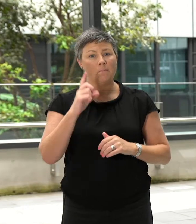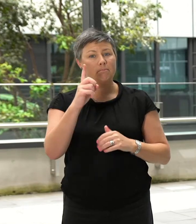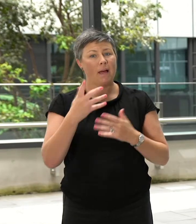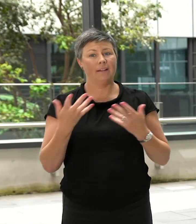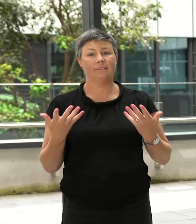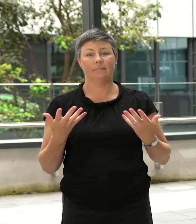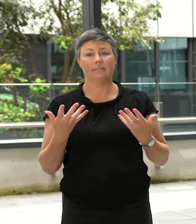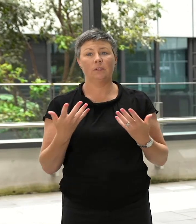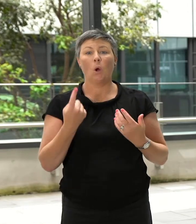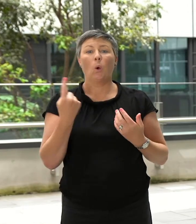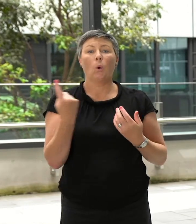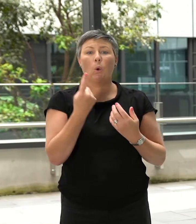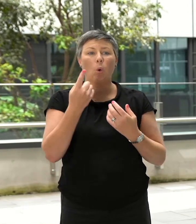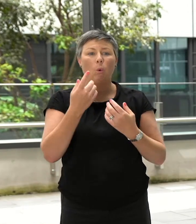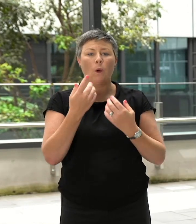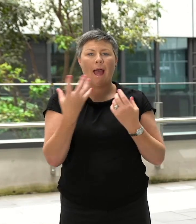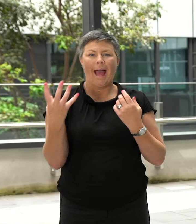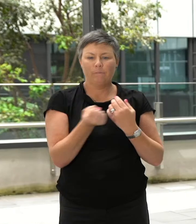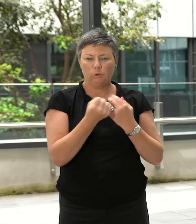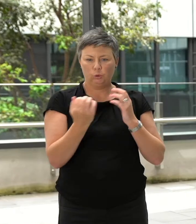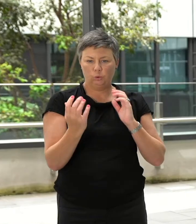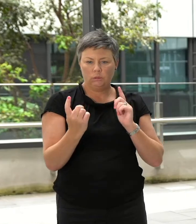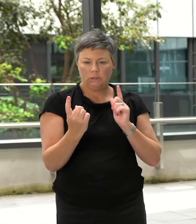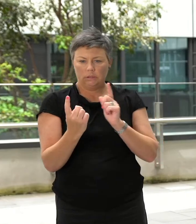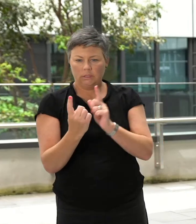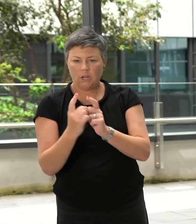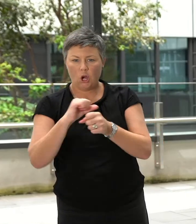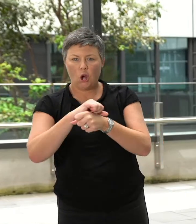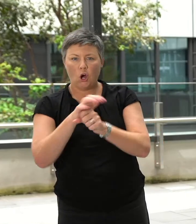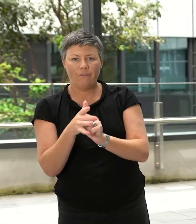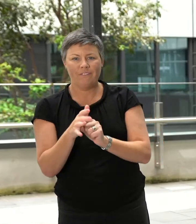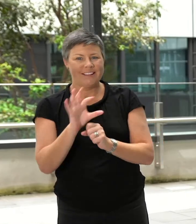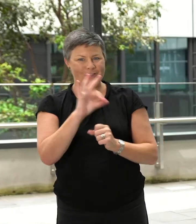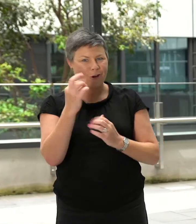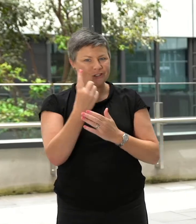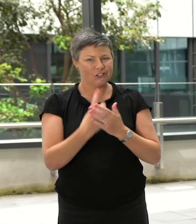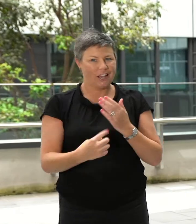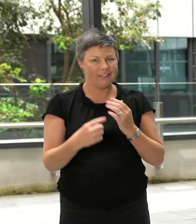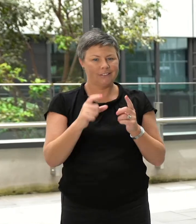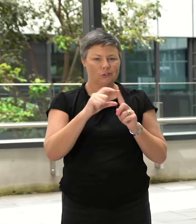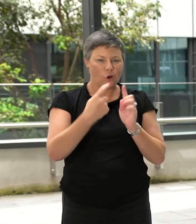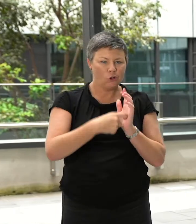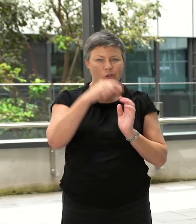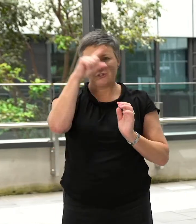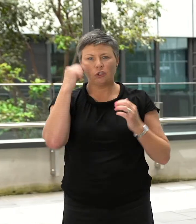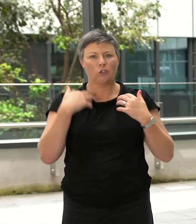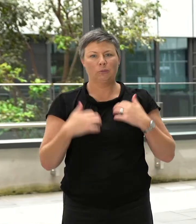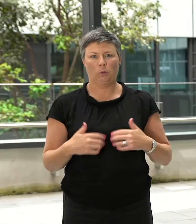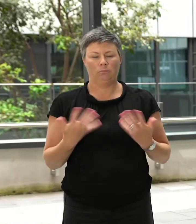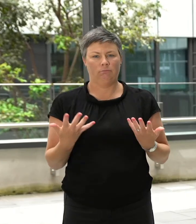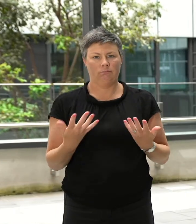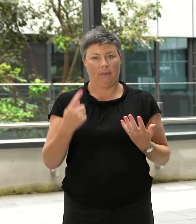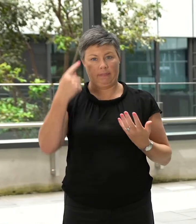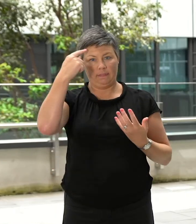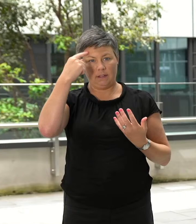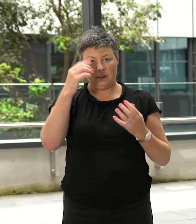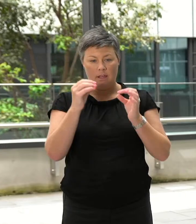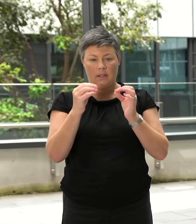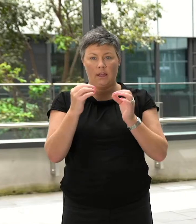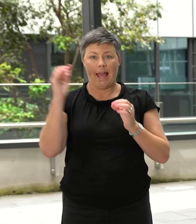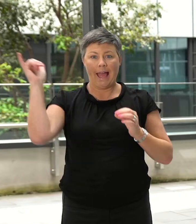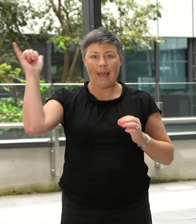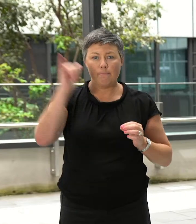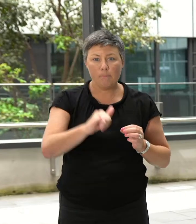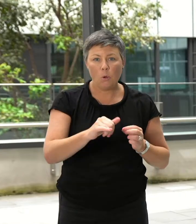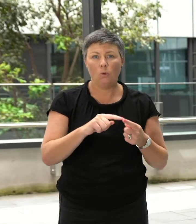positive patients or at risk of having COVID, hotel quarantine staff, border control, paramedics, police,